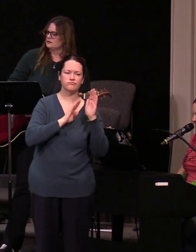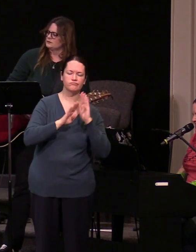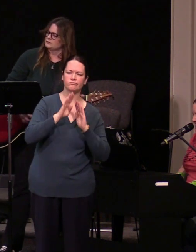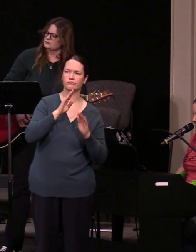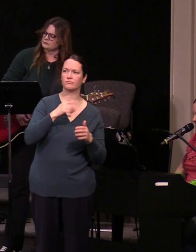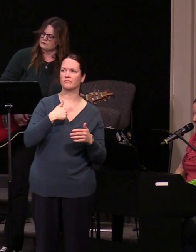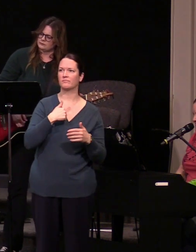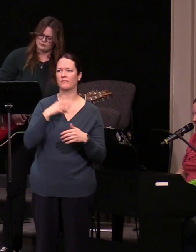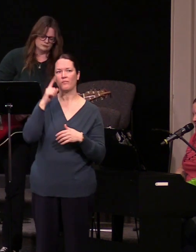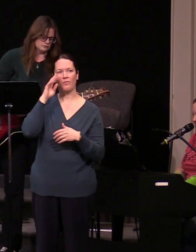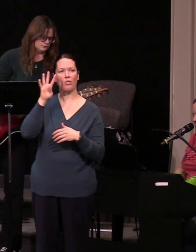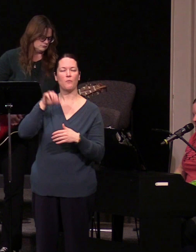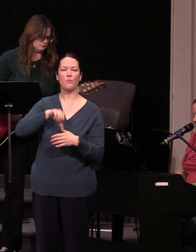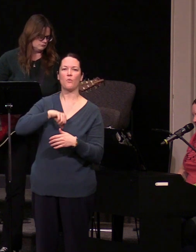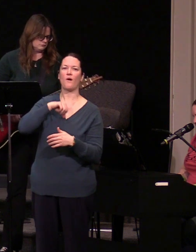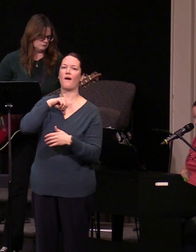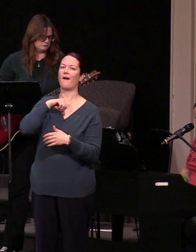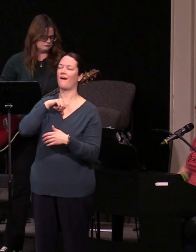pride.